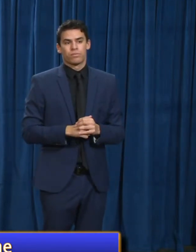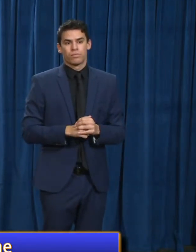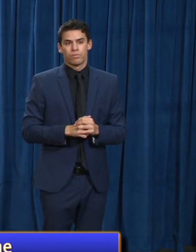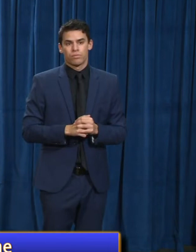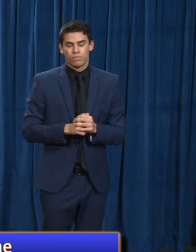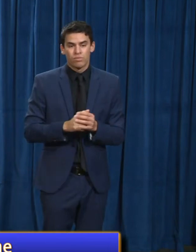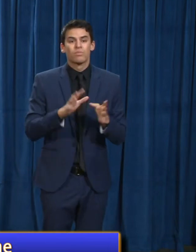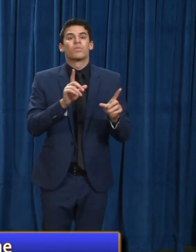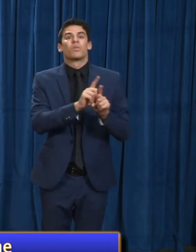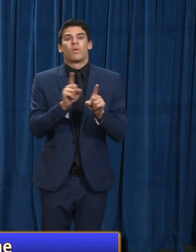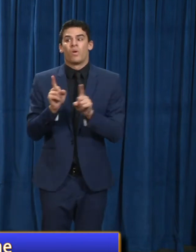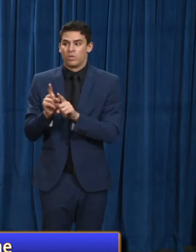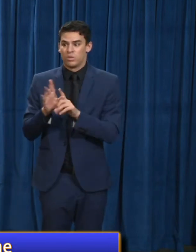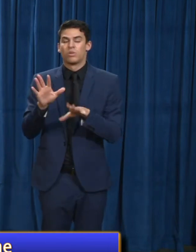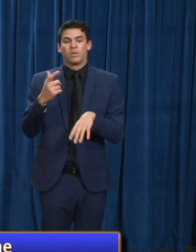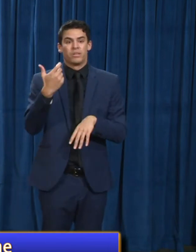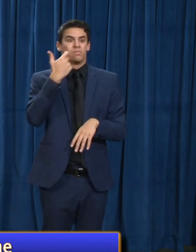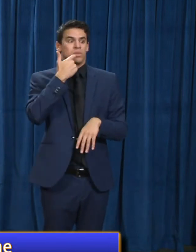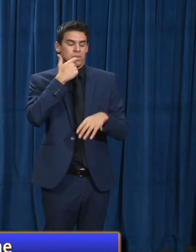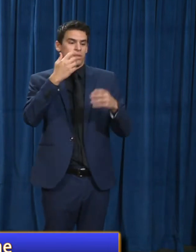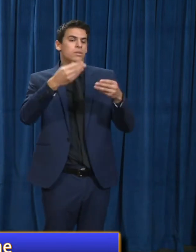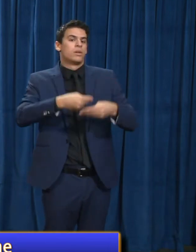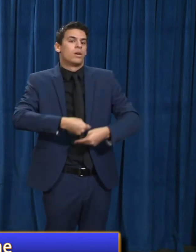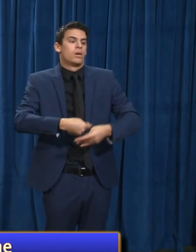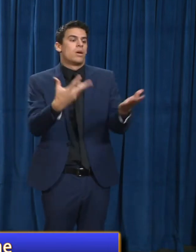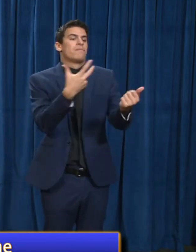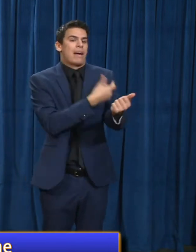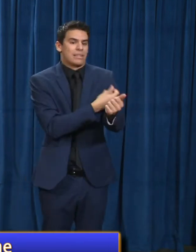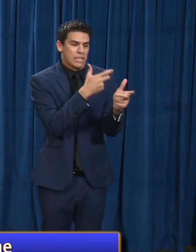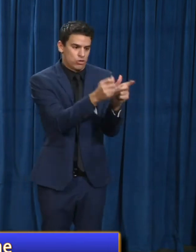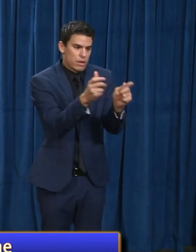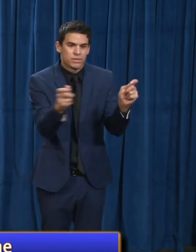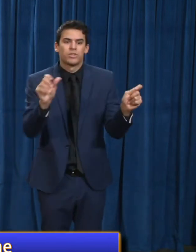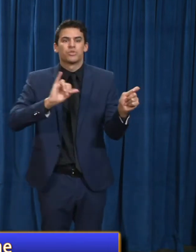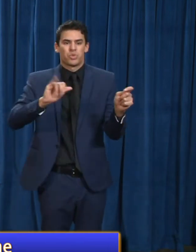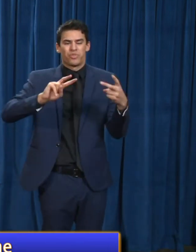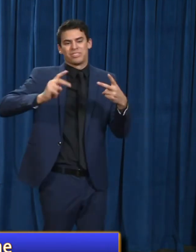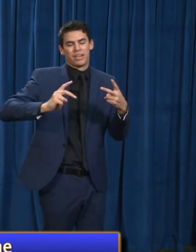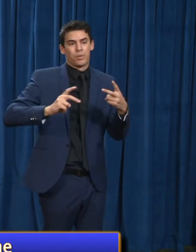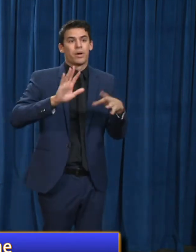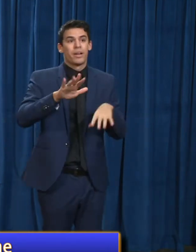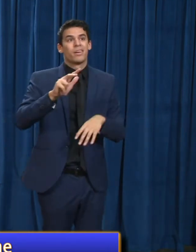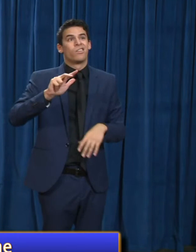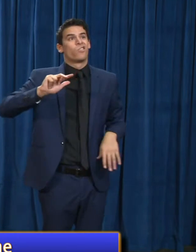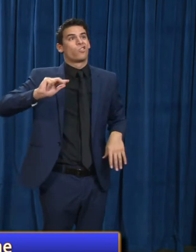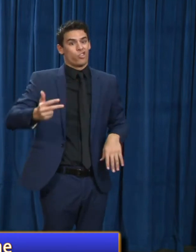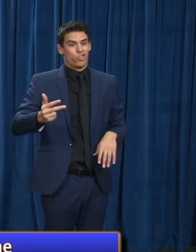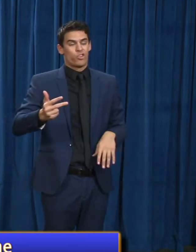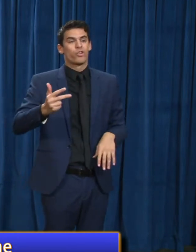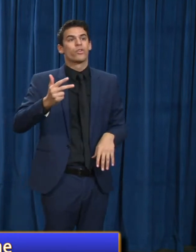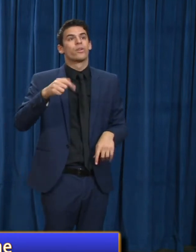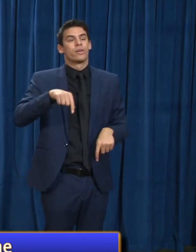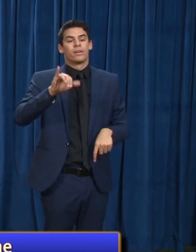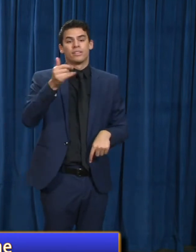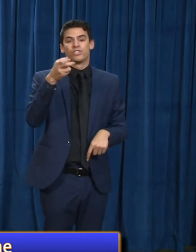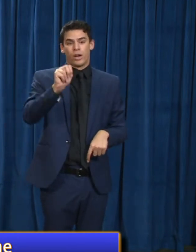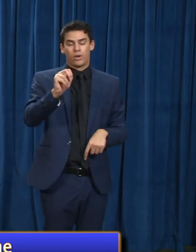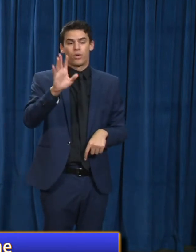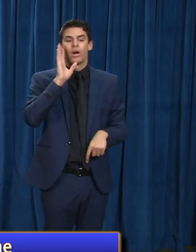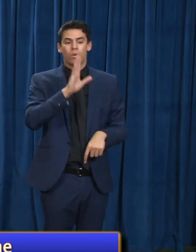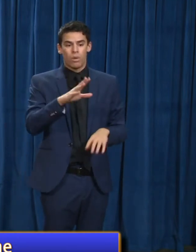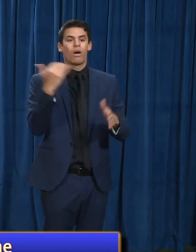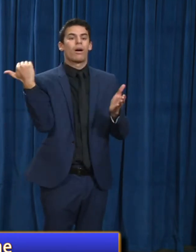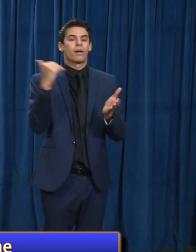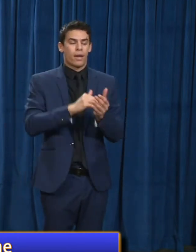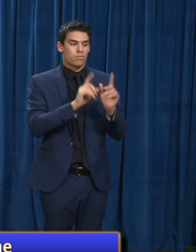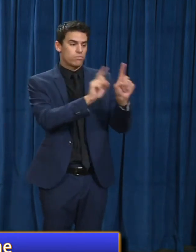wave of vaccination. We also did it before, but now, and they have a third starting in January. They will come around again through the higher